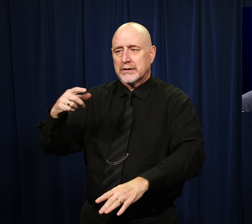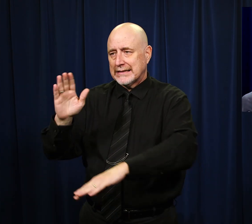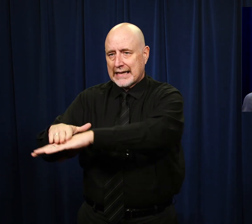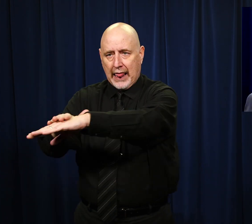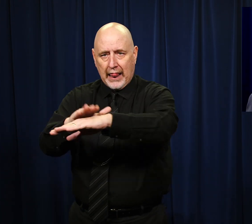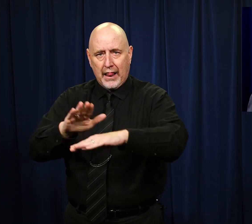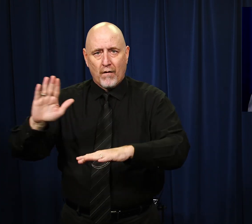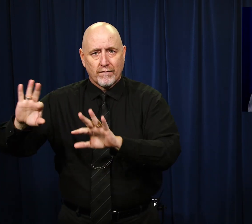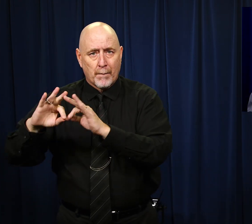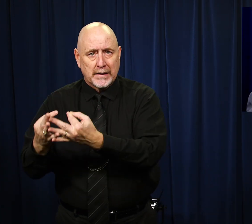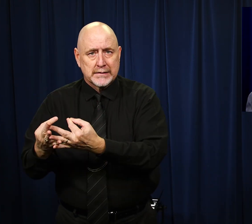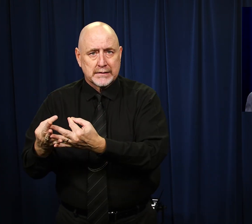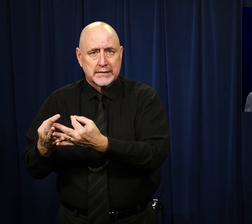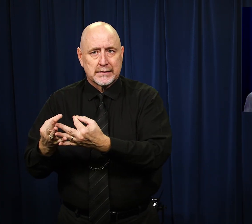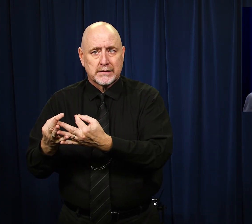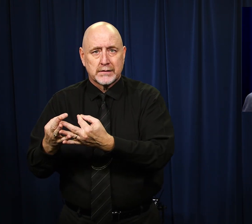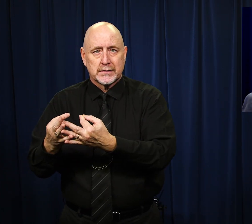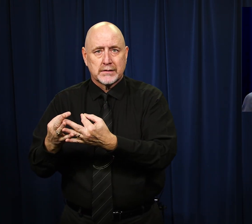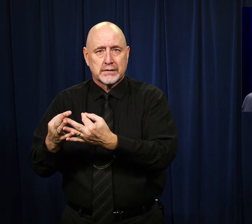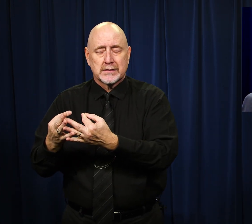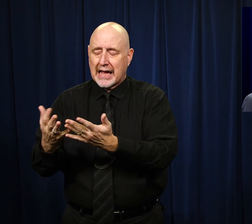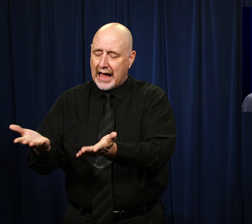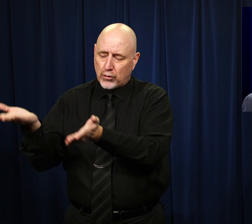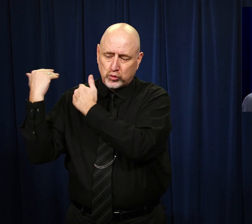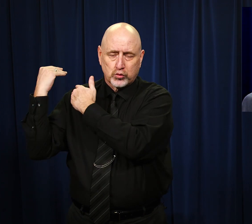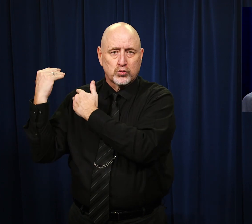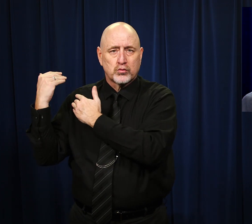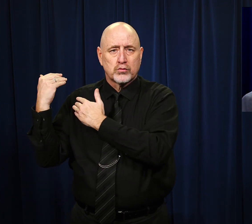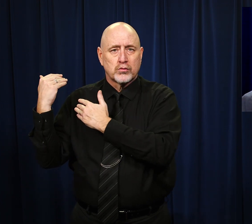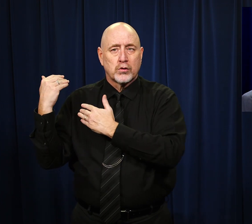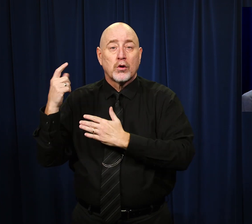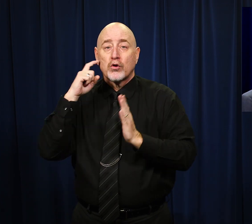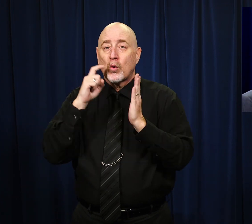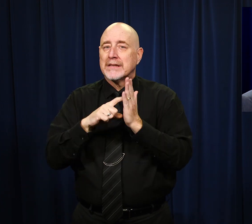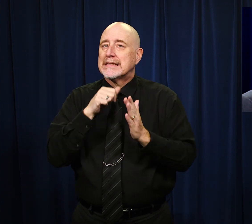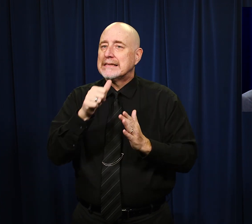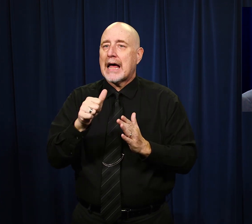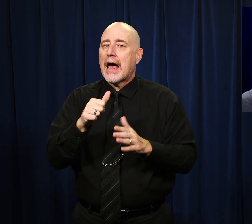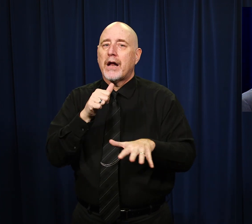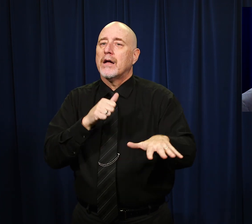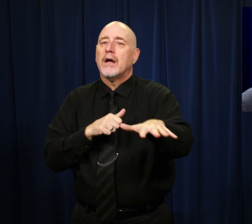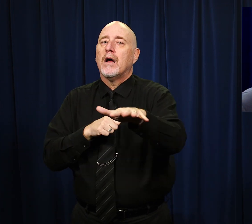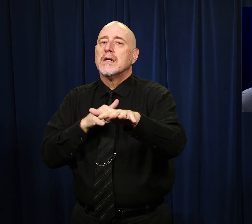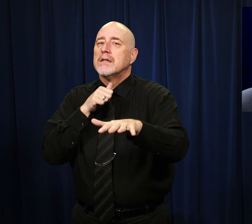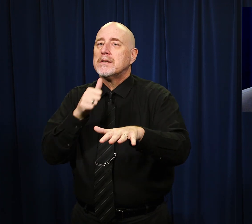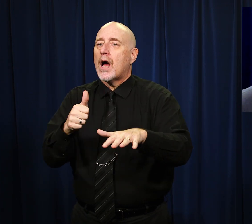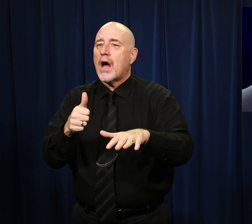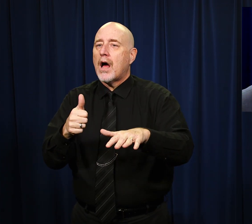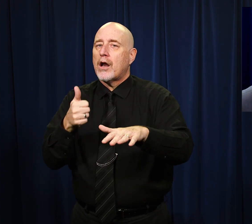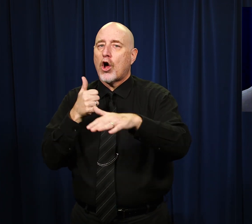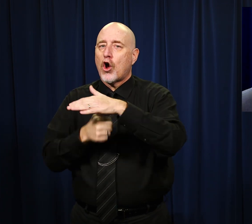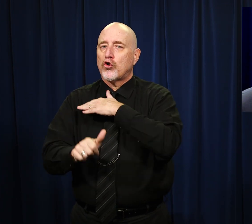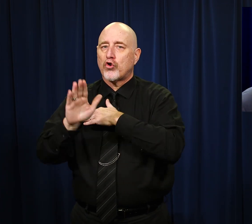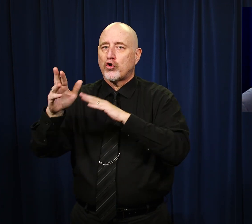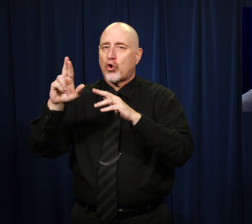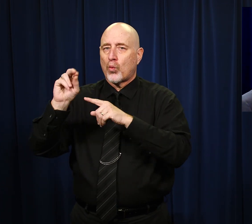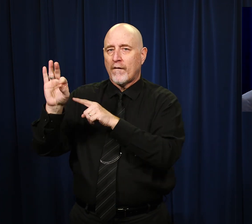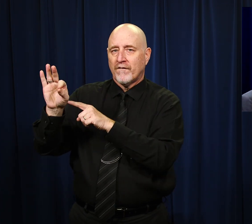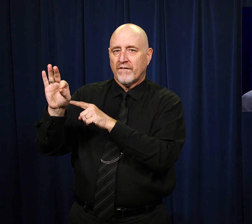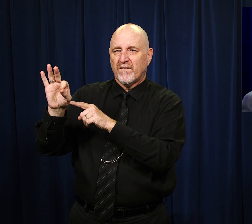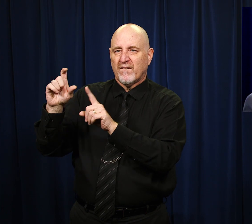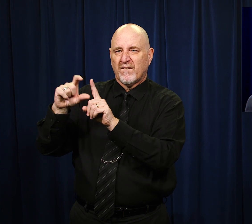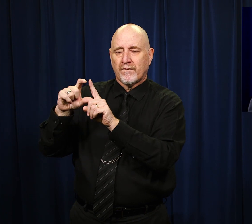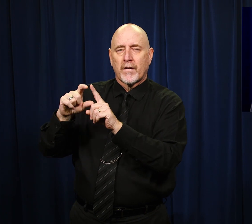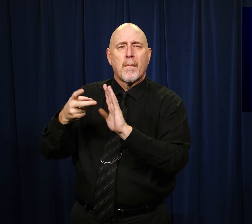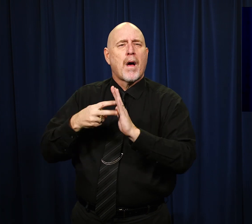these people that are related to you, get them out of your town. You notice it says not those that are not under your roof.